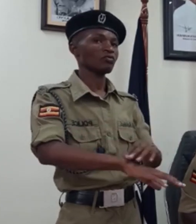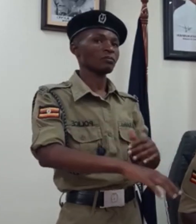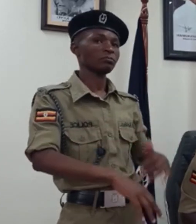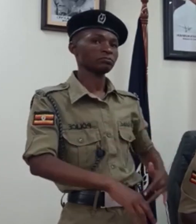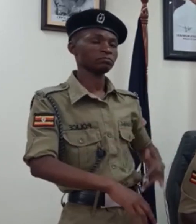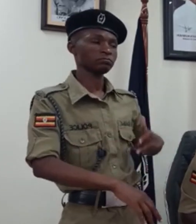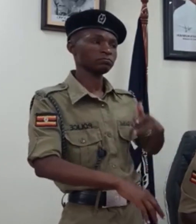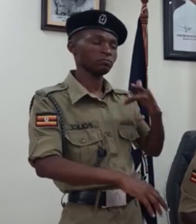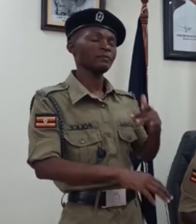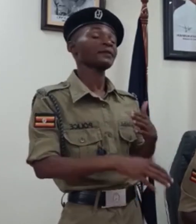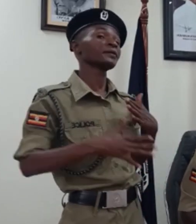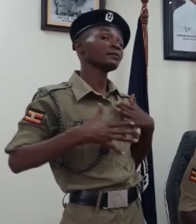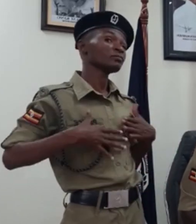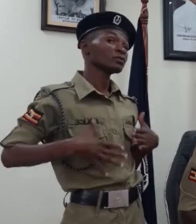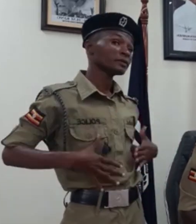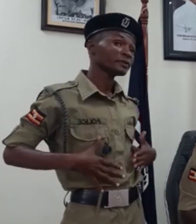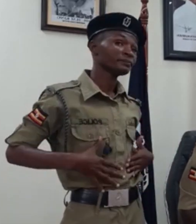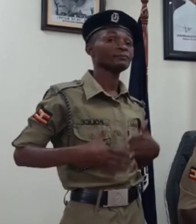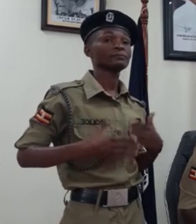mu